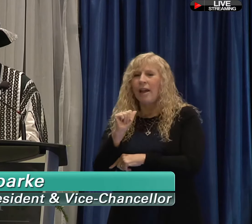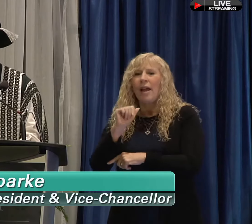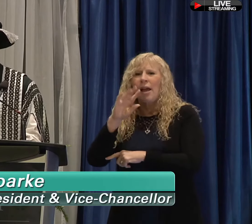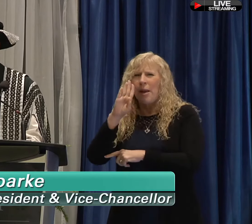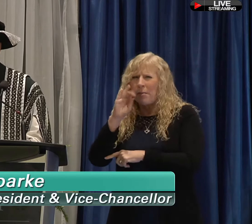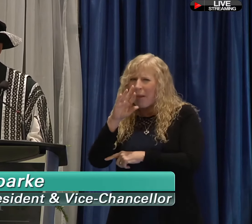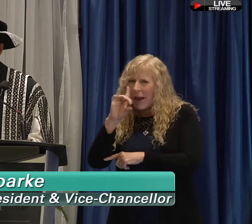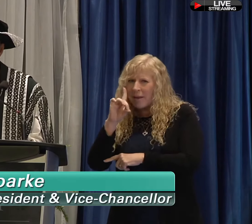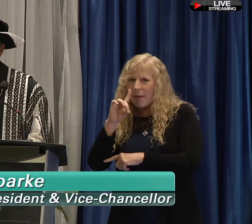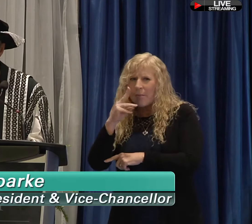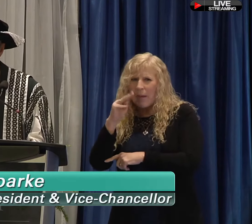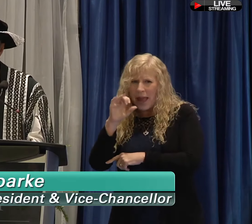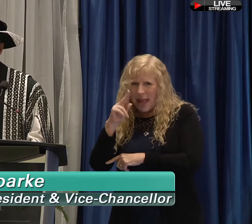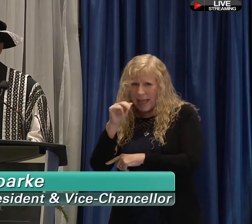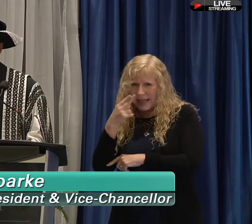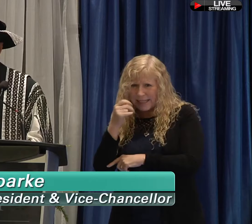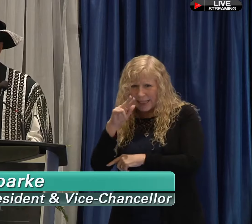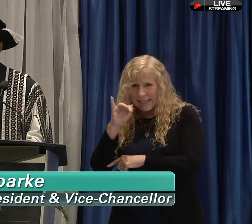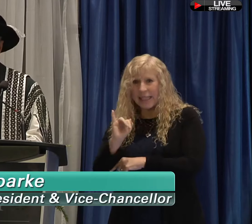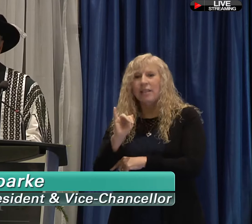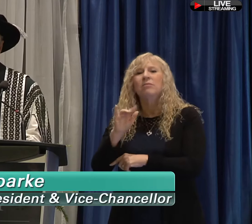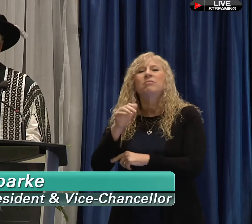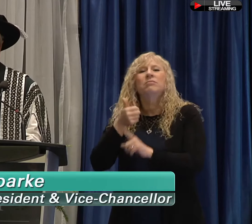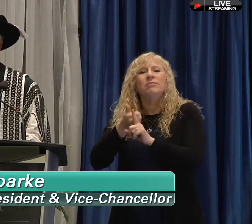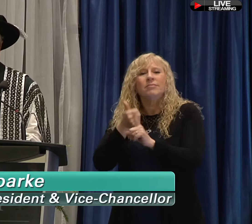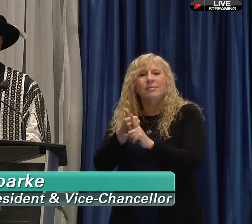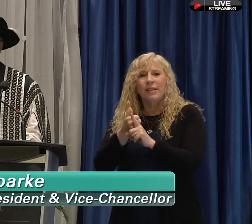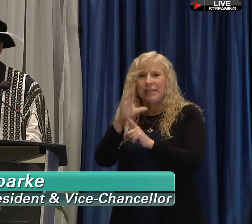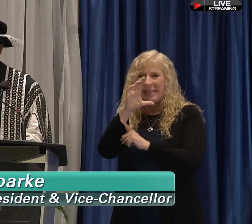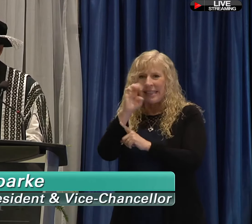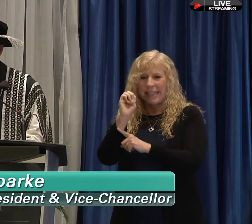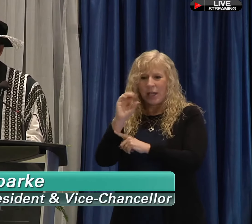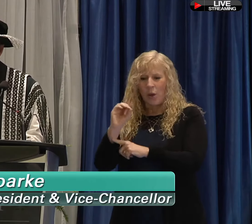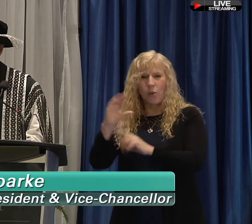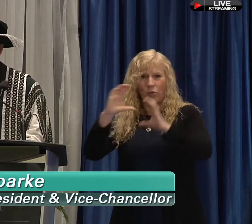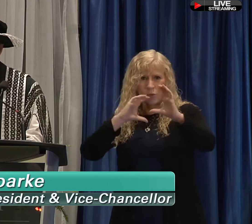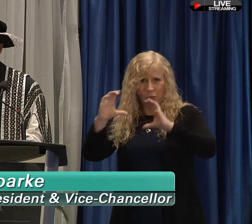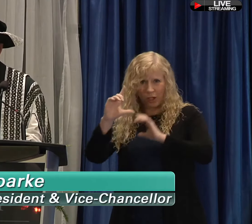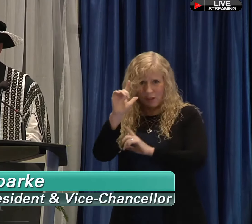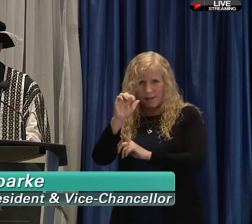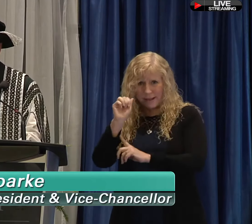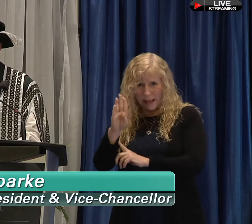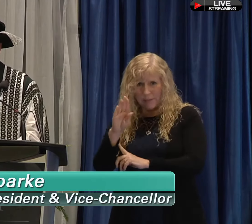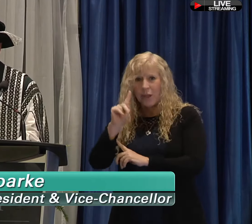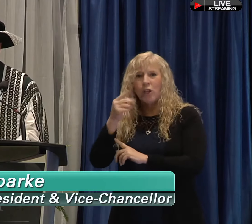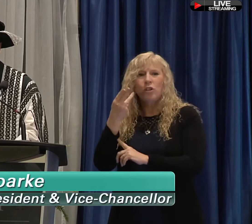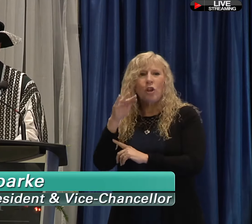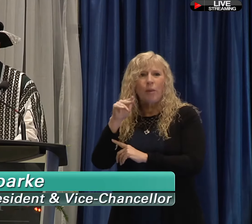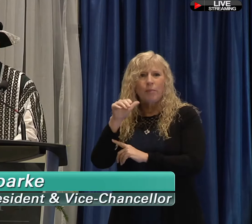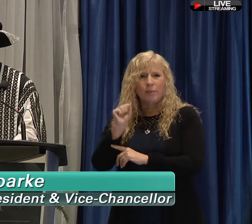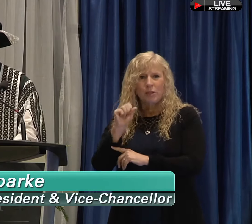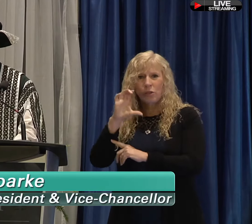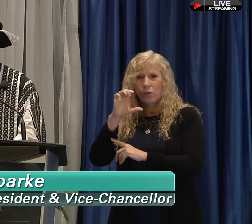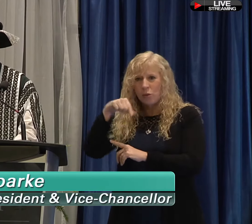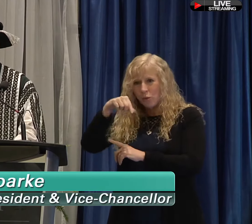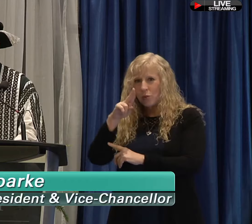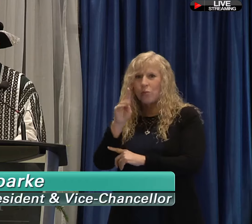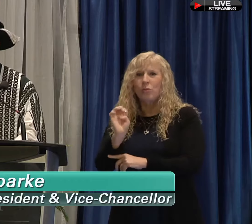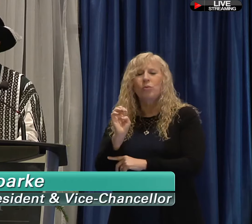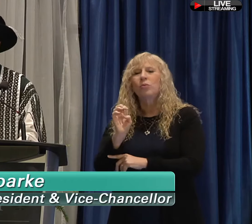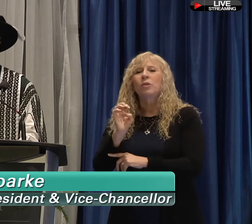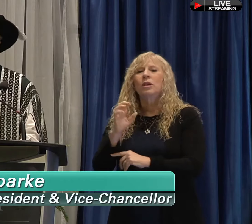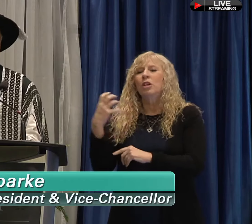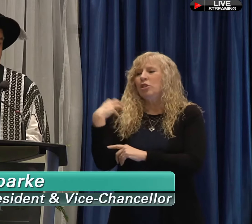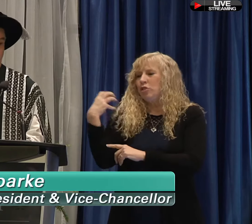Radmahani, the CEO of the Community Innovation Lab, Thomas Q, the chairman of the Durham Chinese Canadian